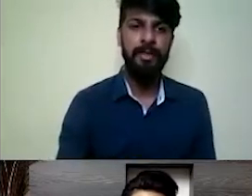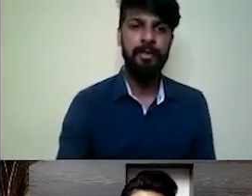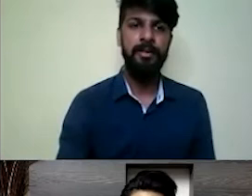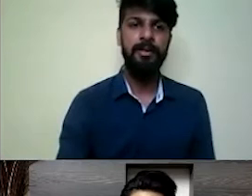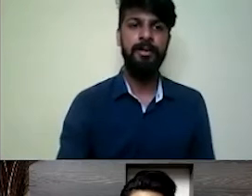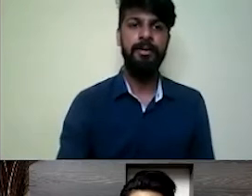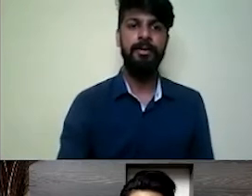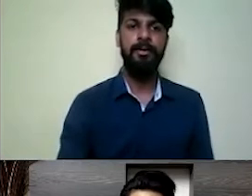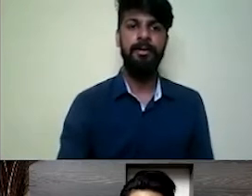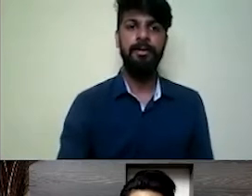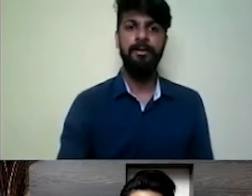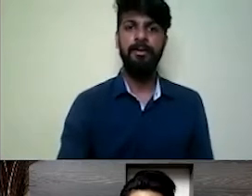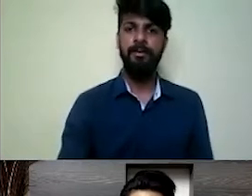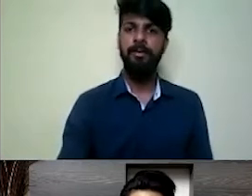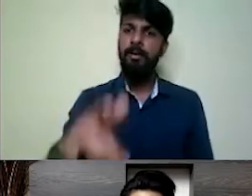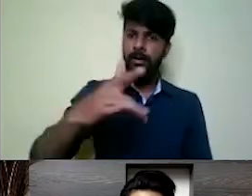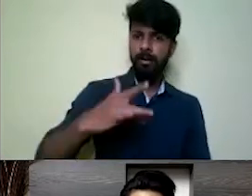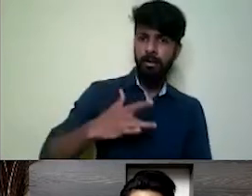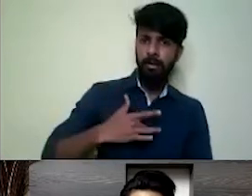Next.